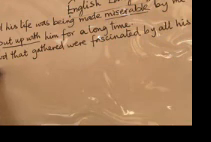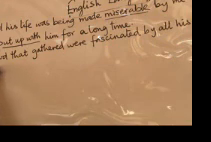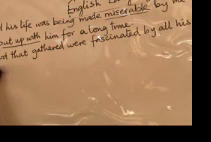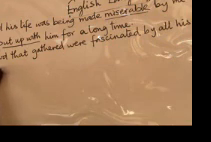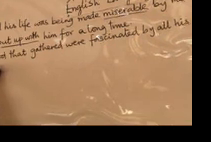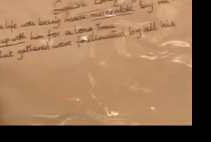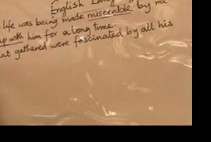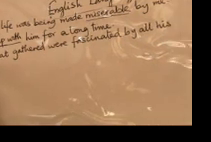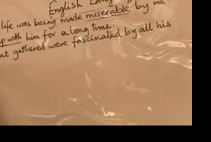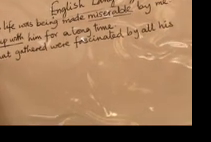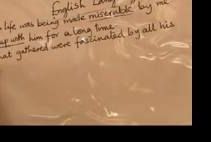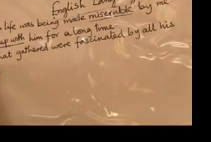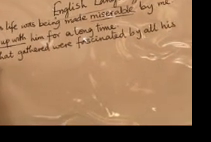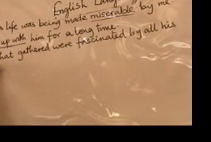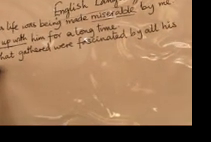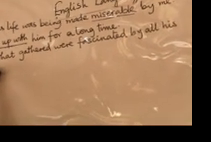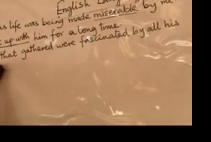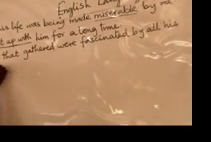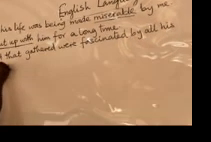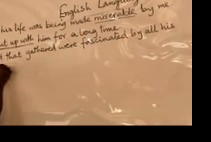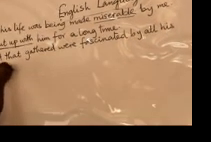about me.